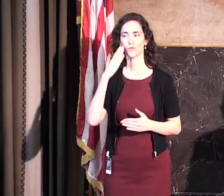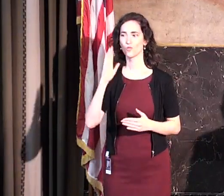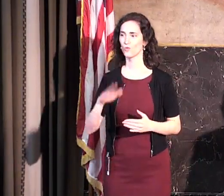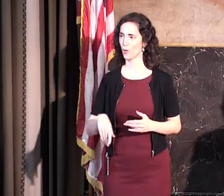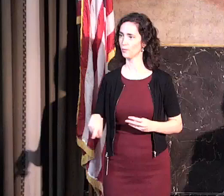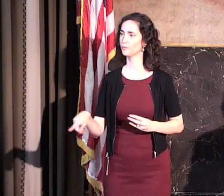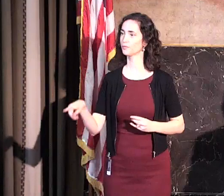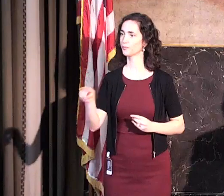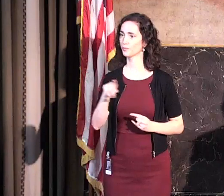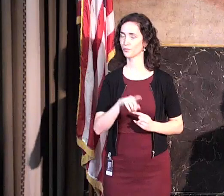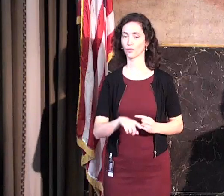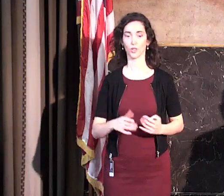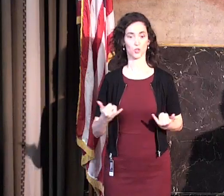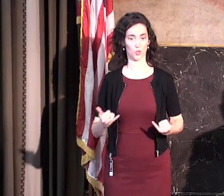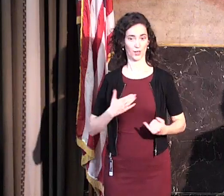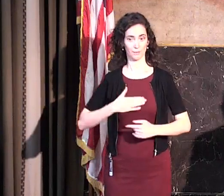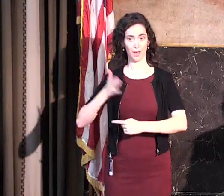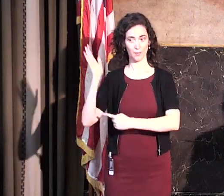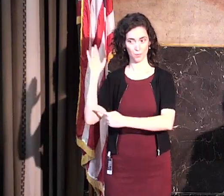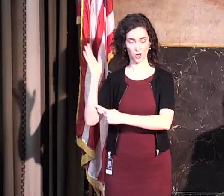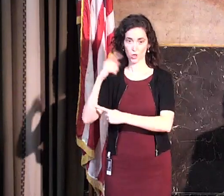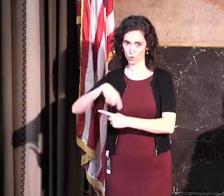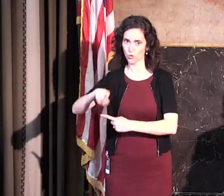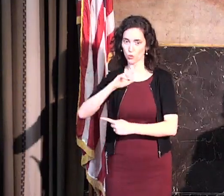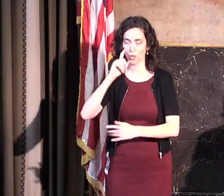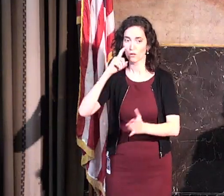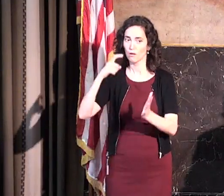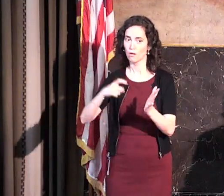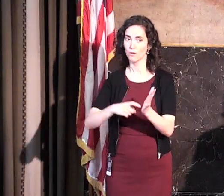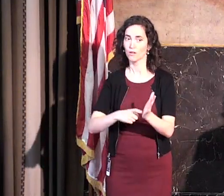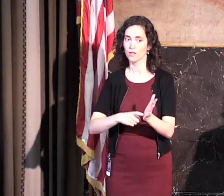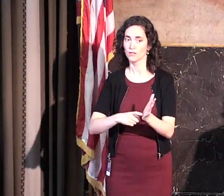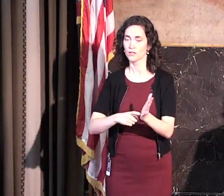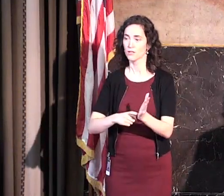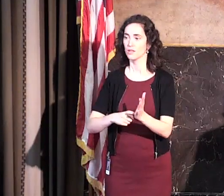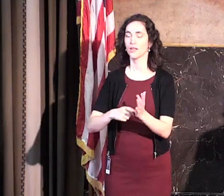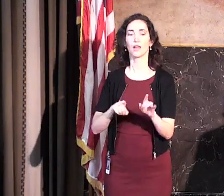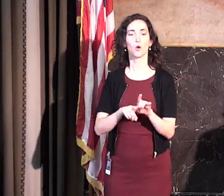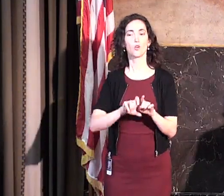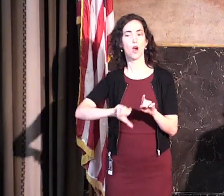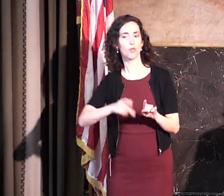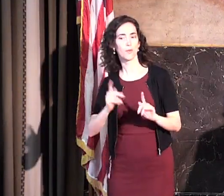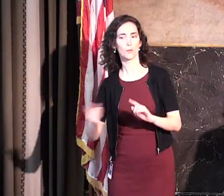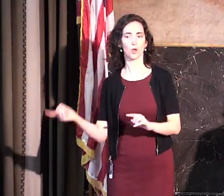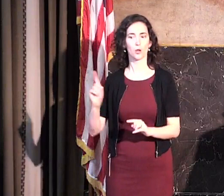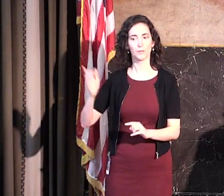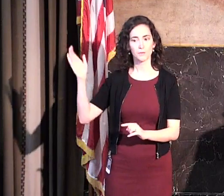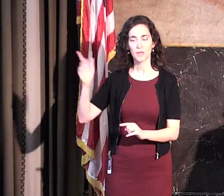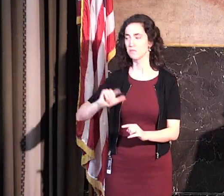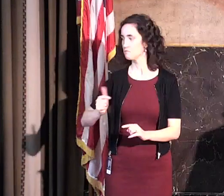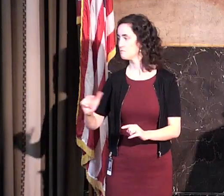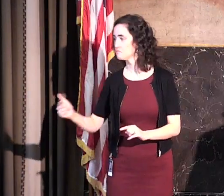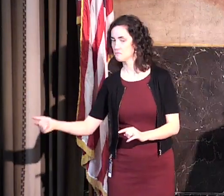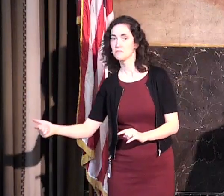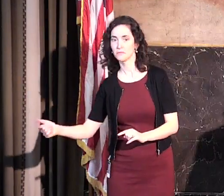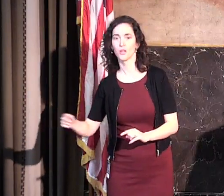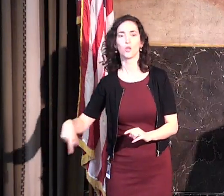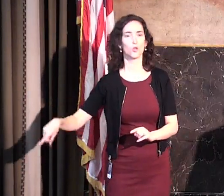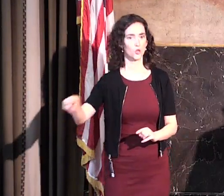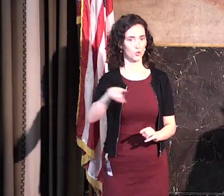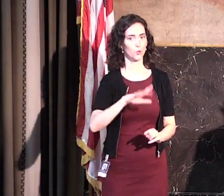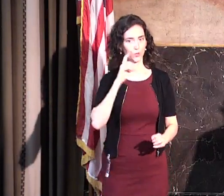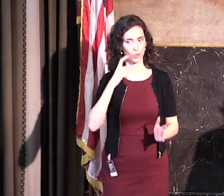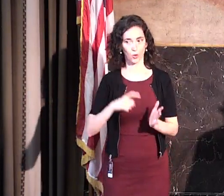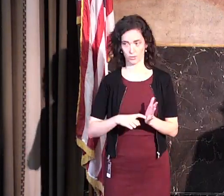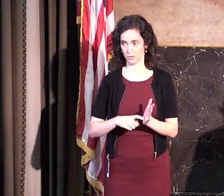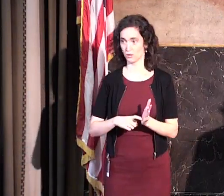the rest of the presentation that I have for you this morning and the other speakers, I think you're going to see, if you